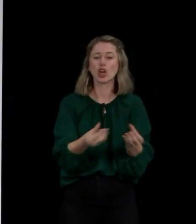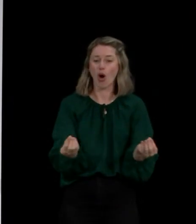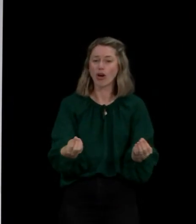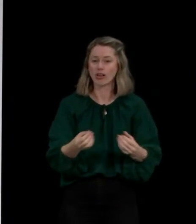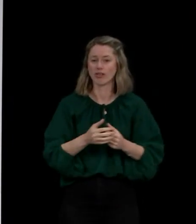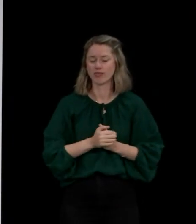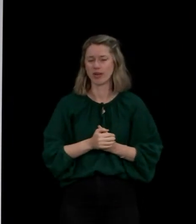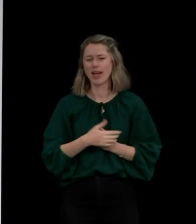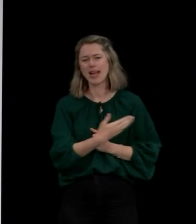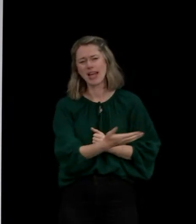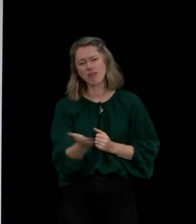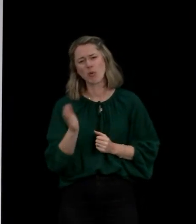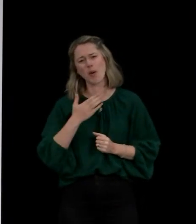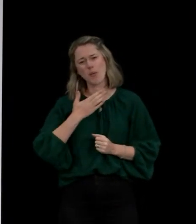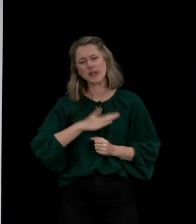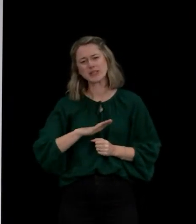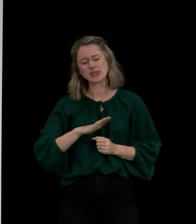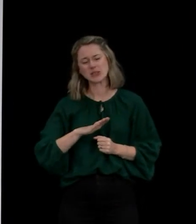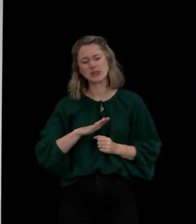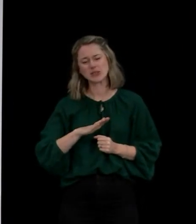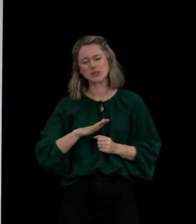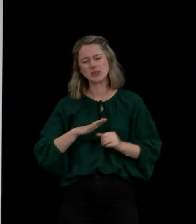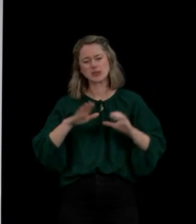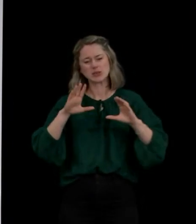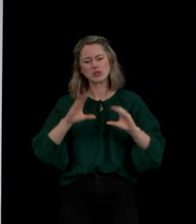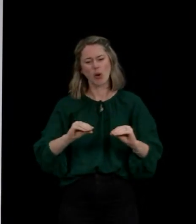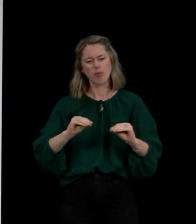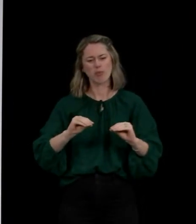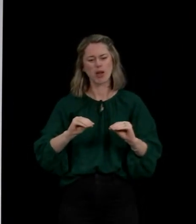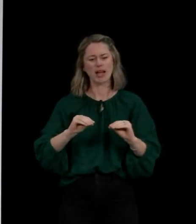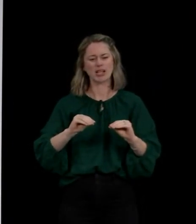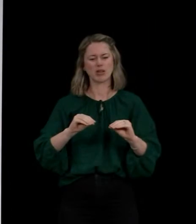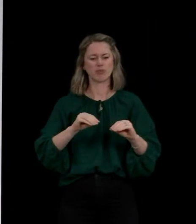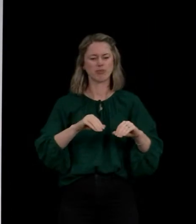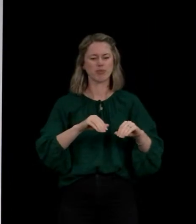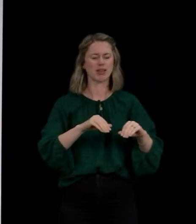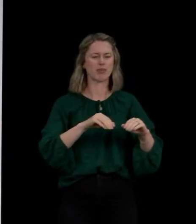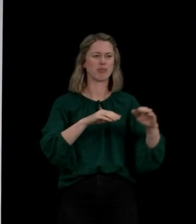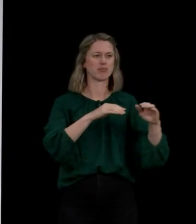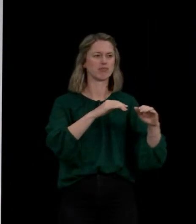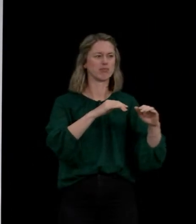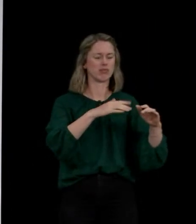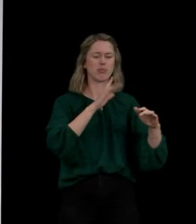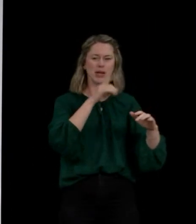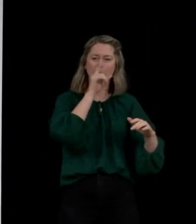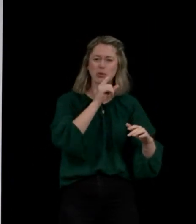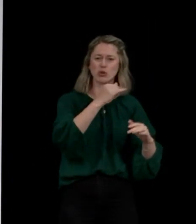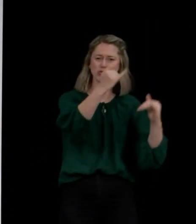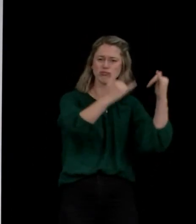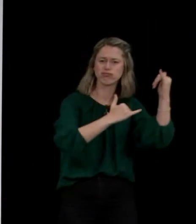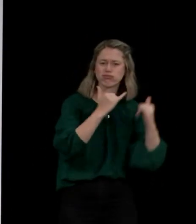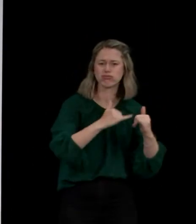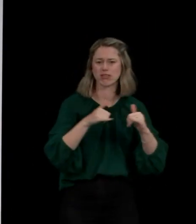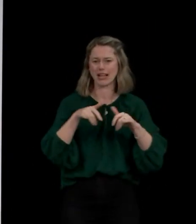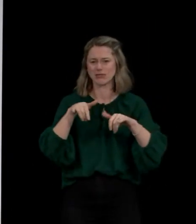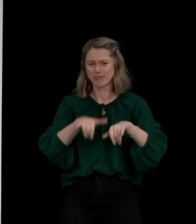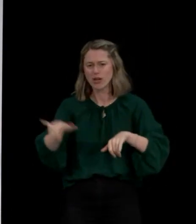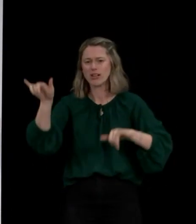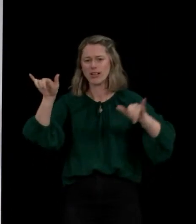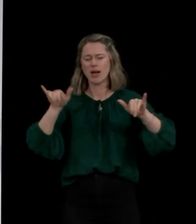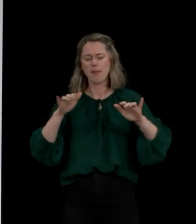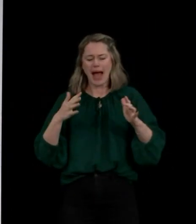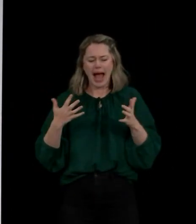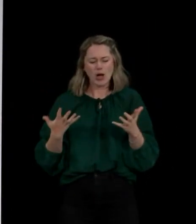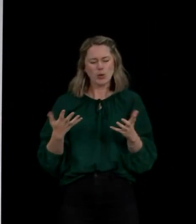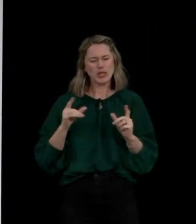everyone wants to eventually move away from restrictions at the border. All that we're having a debate about is how you phase those things safely.